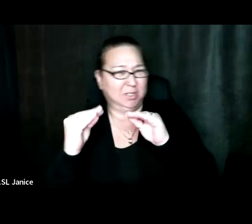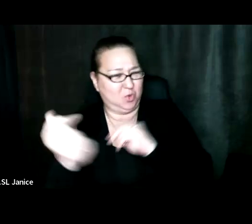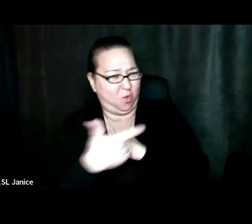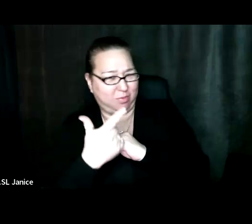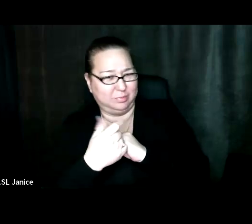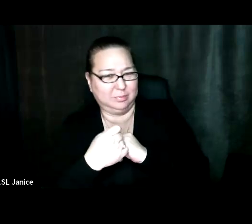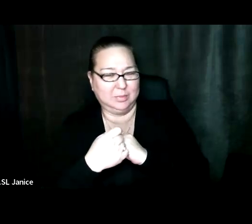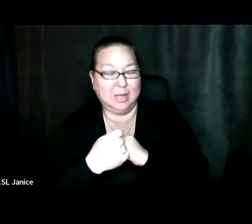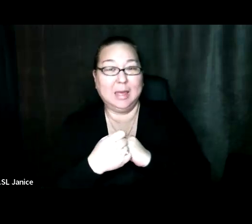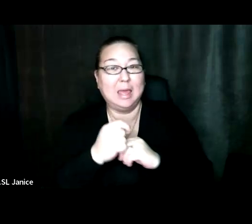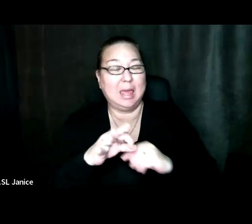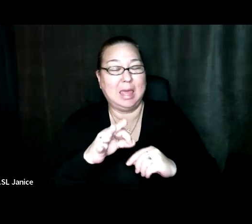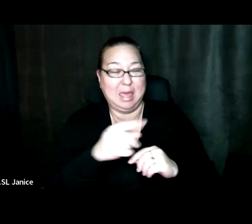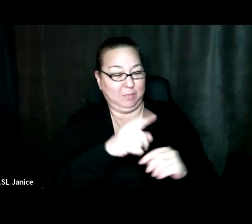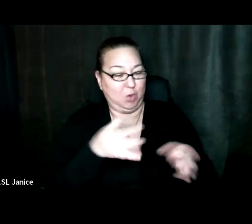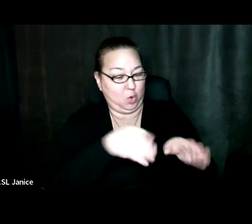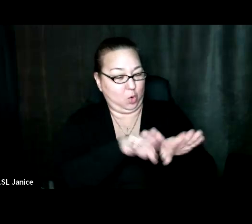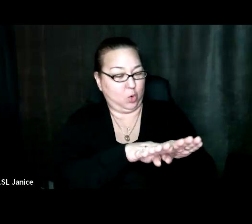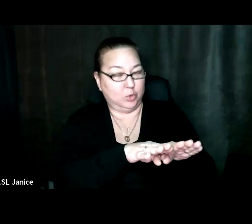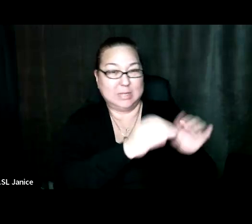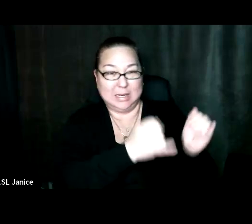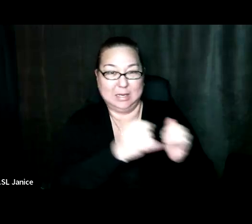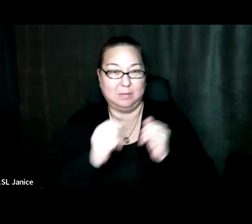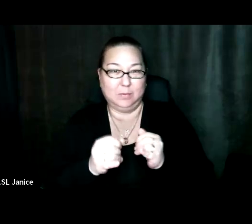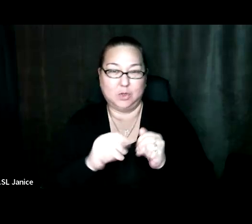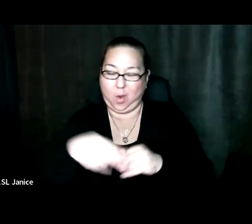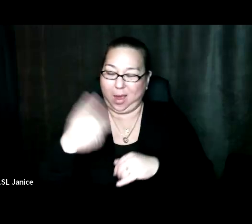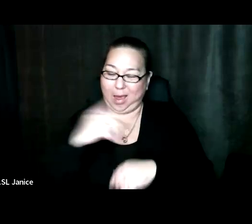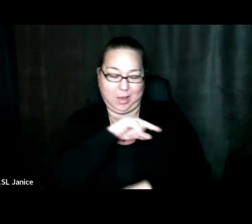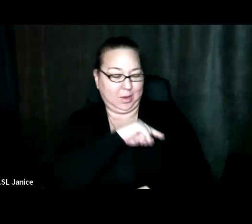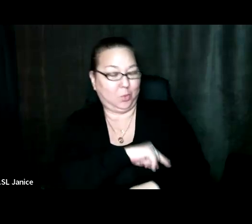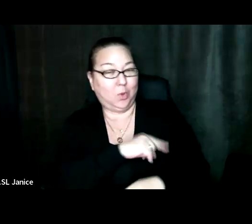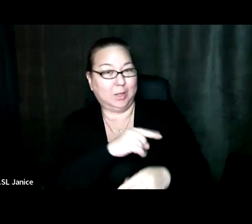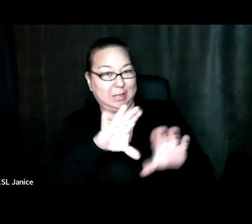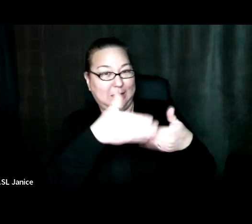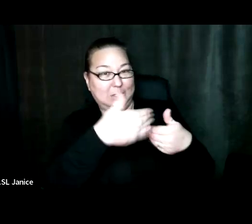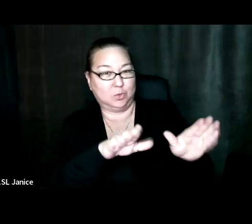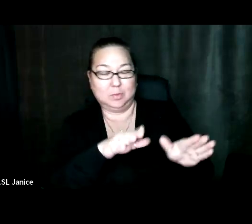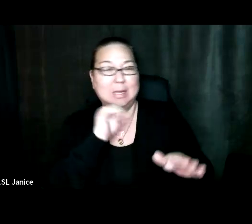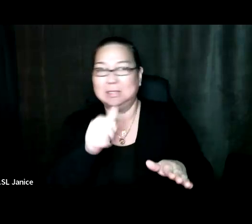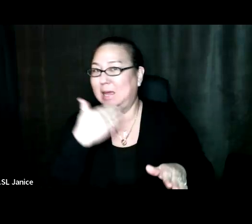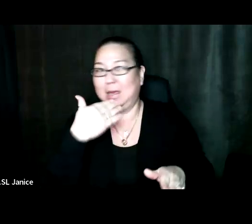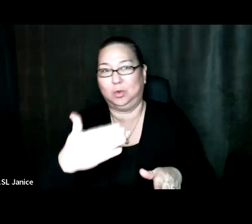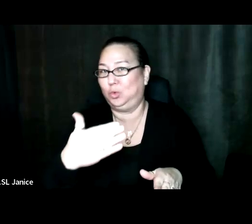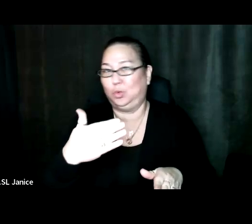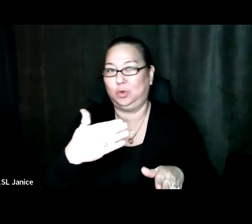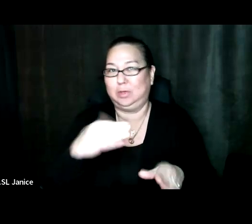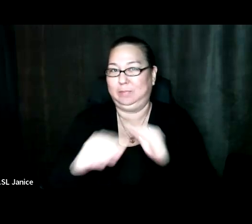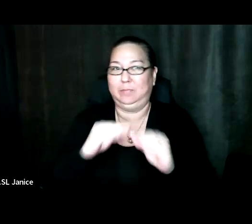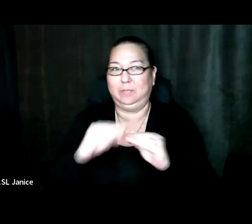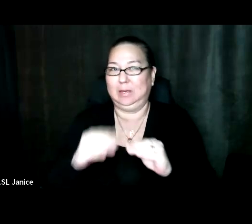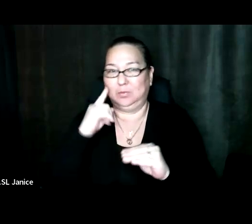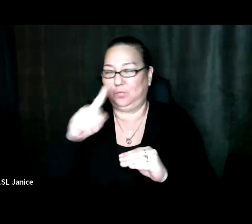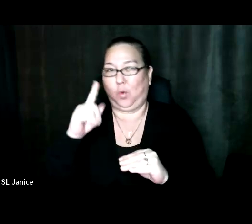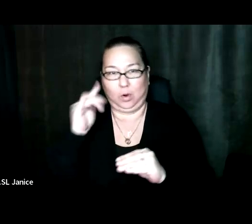close individual, high-quality classrooms across BPS and at the Linden is not a sufficient long-term fix, but rather a